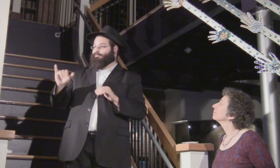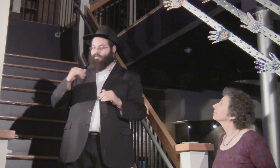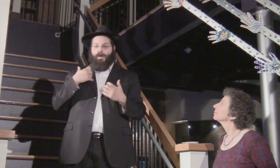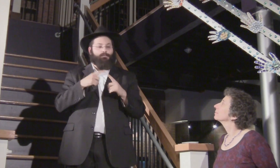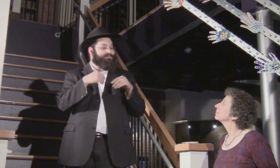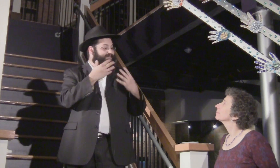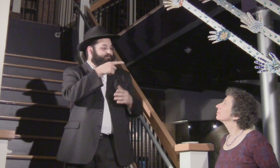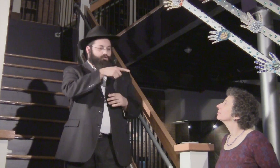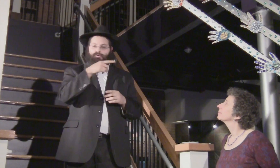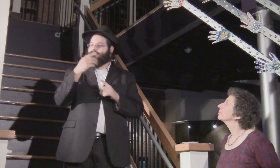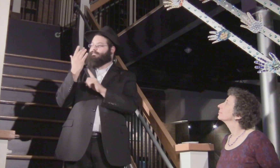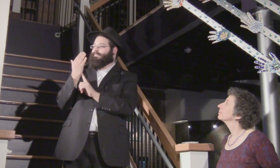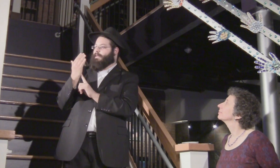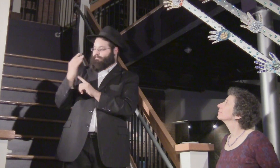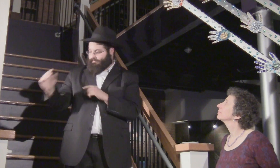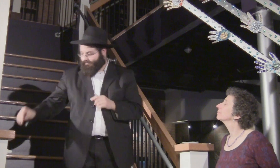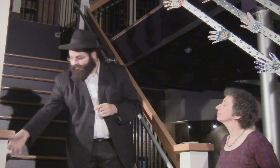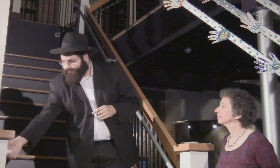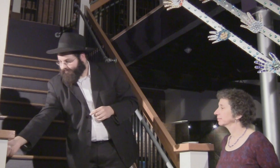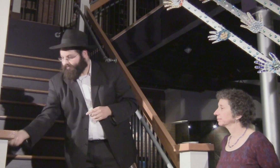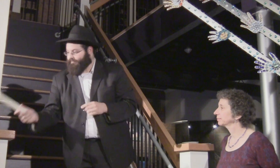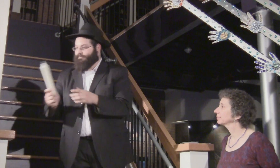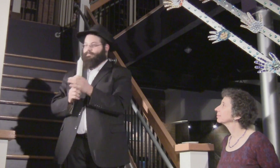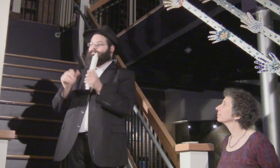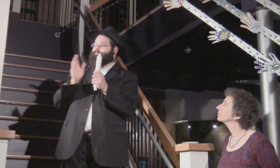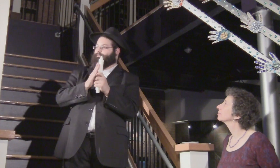So I wanted to give her a candle.